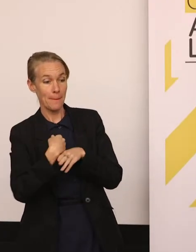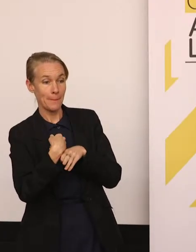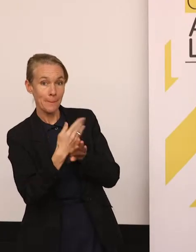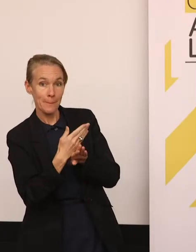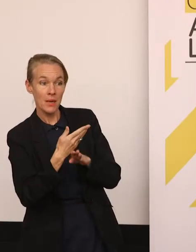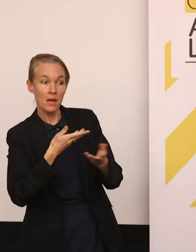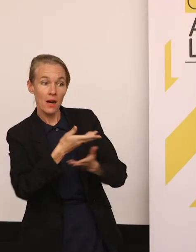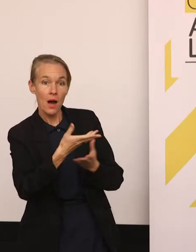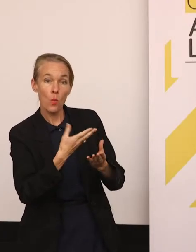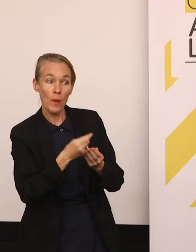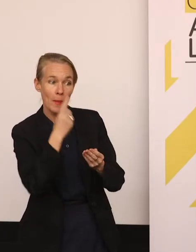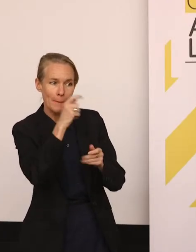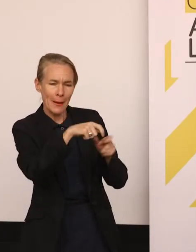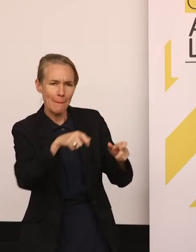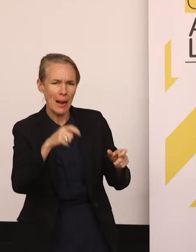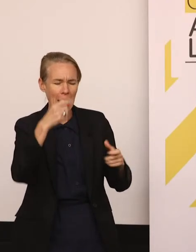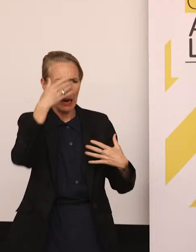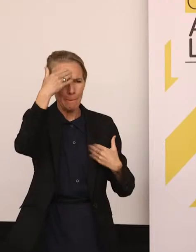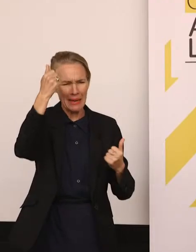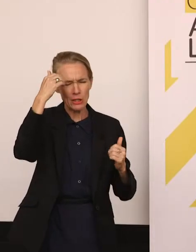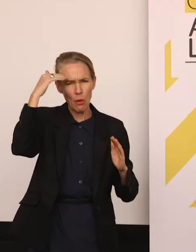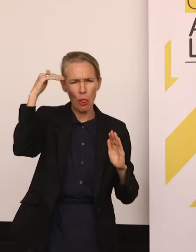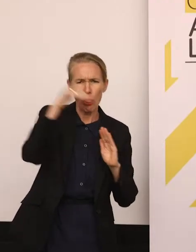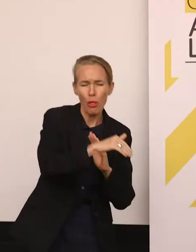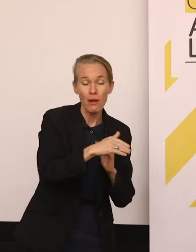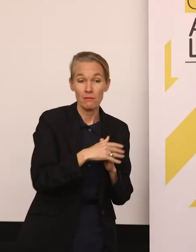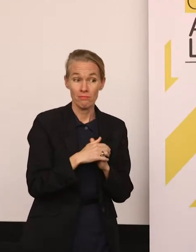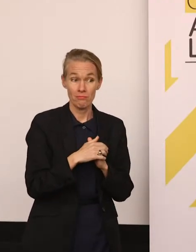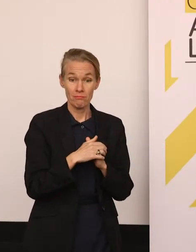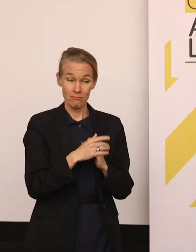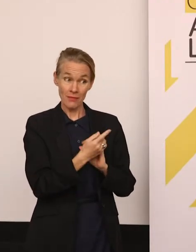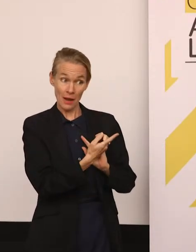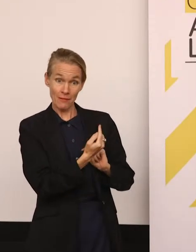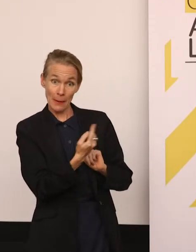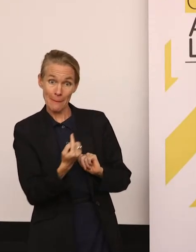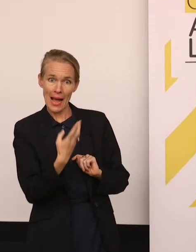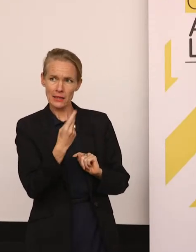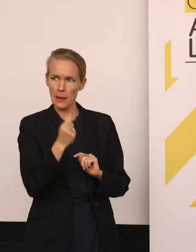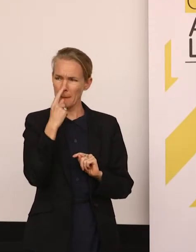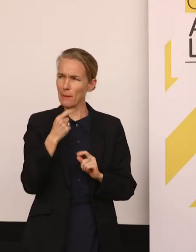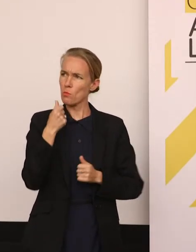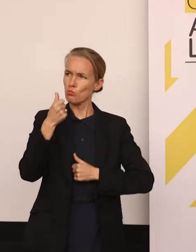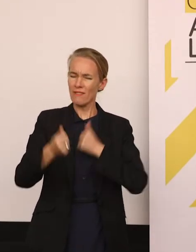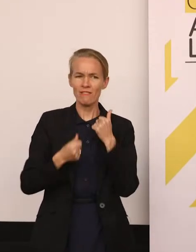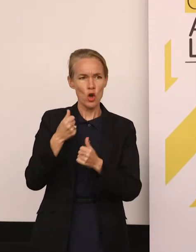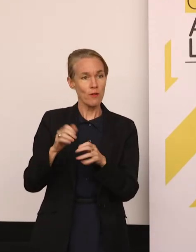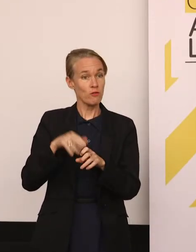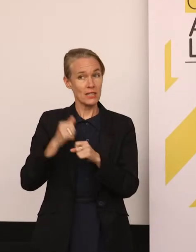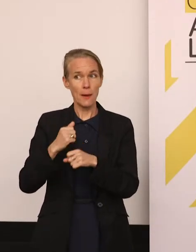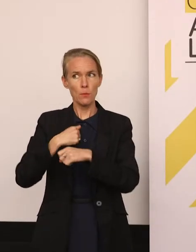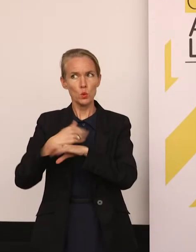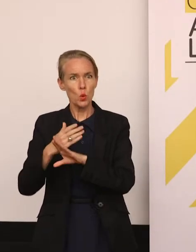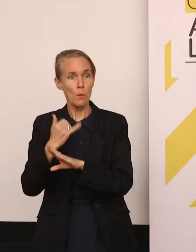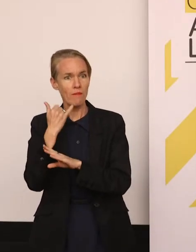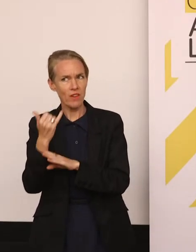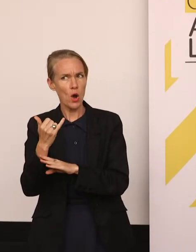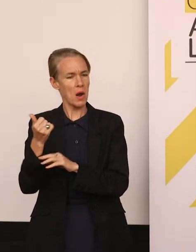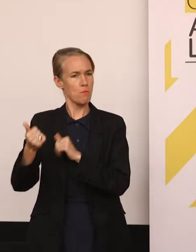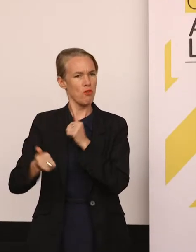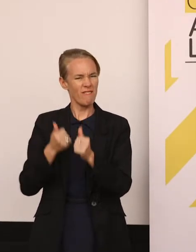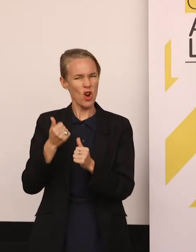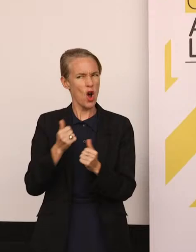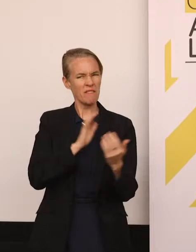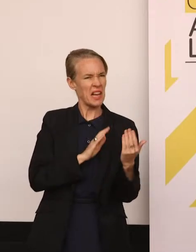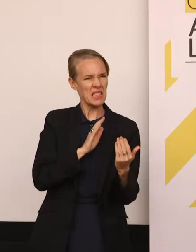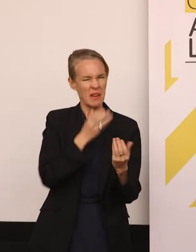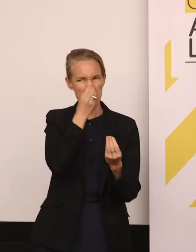feedback I've had is that many people actually found that better than face-to-face for whatever reason and want to continue that as we come out of that